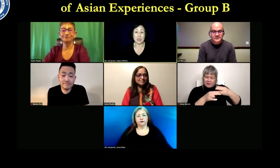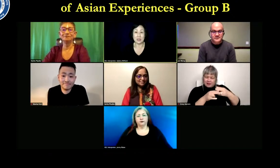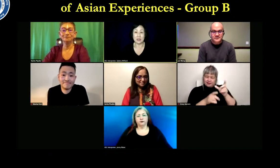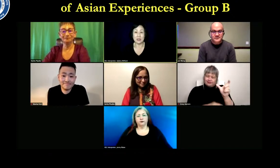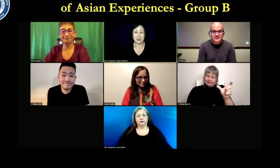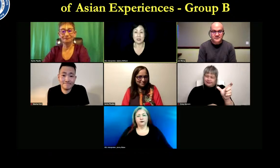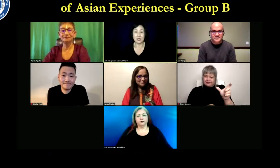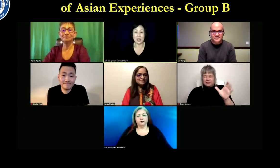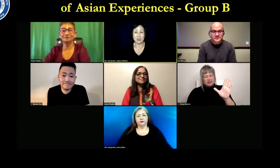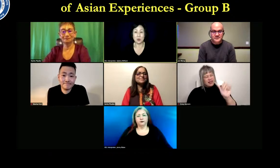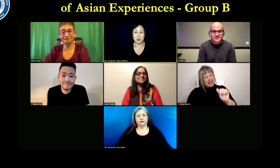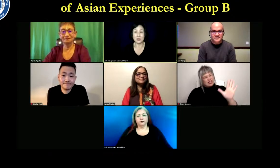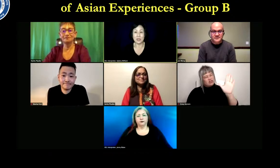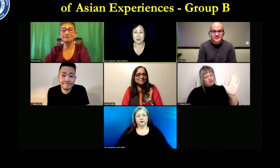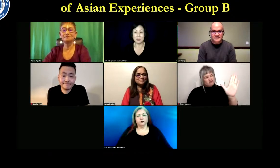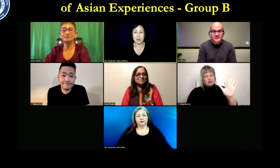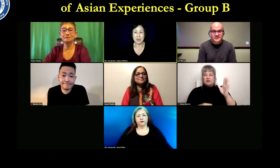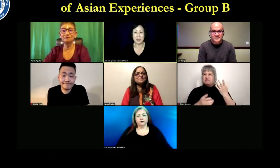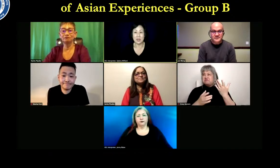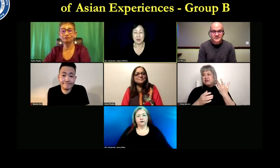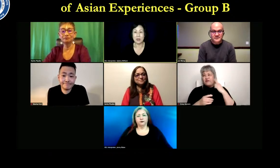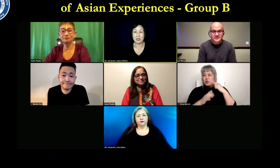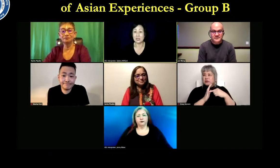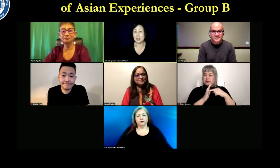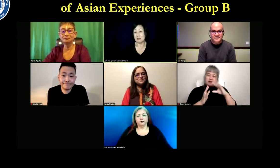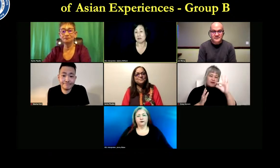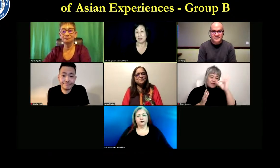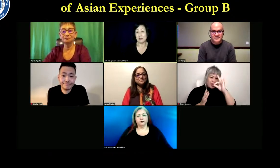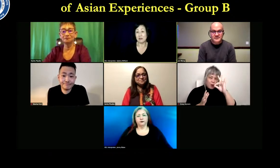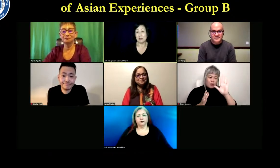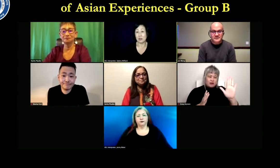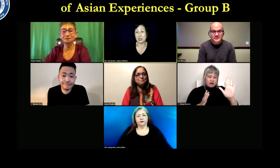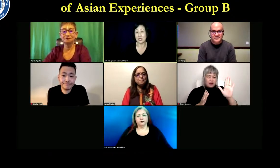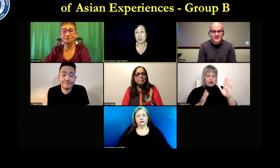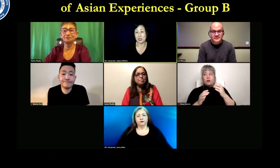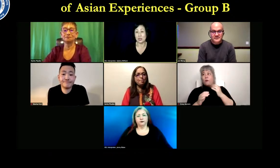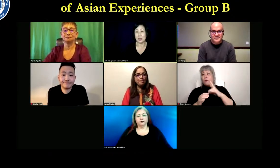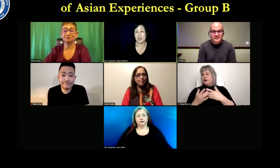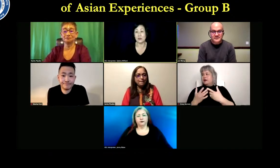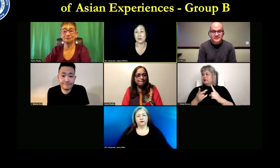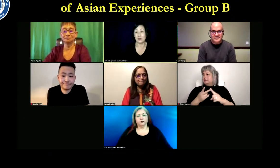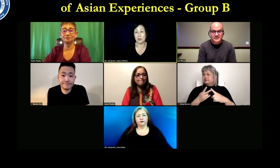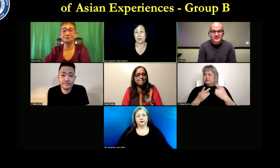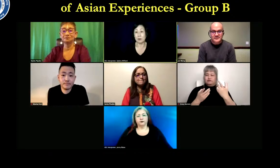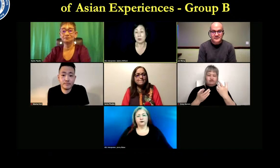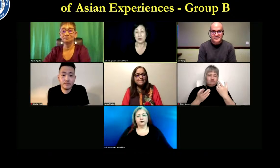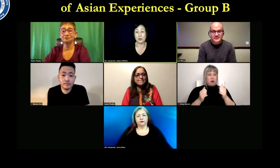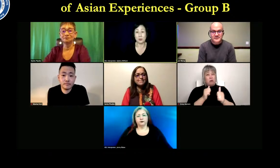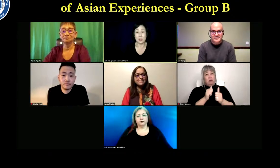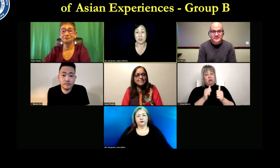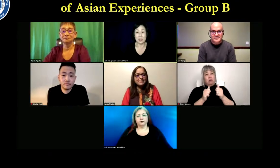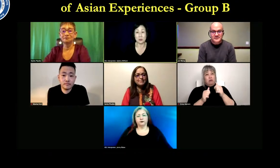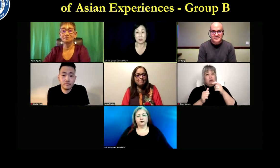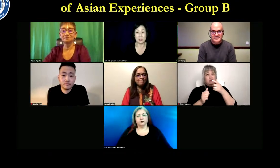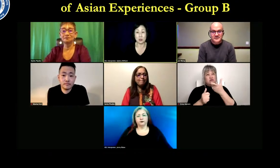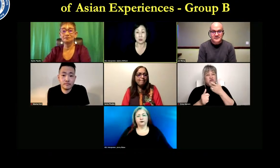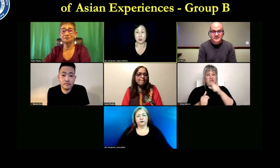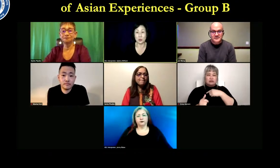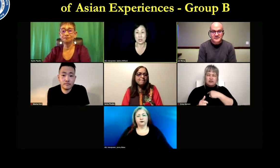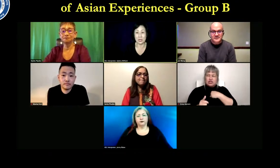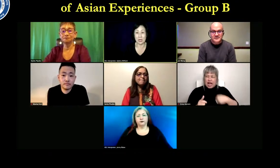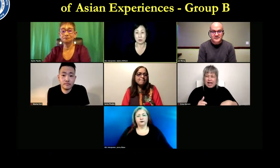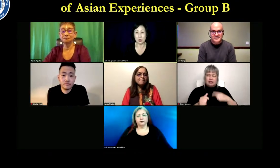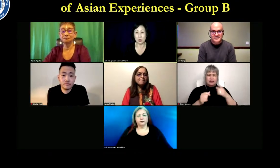be unique, you know, the last part of the name. But that's, you know, in Asia, in maybe the Philippines has a